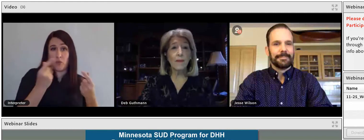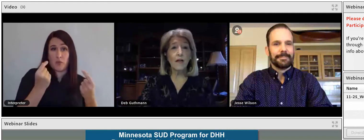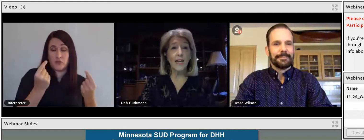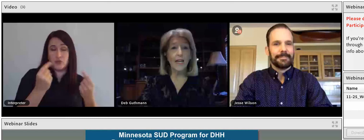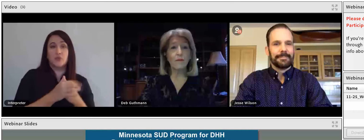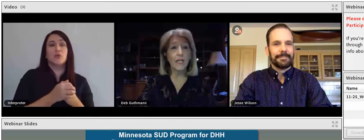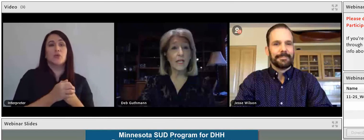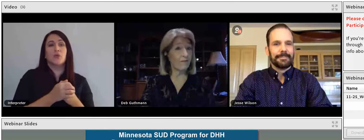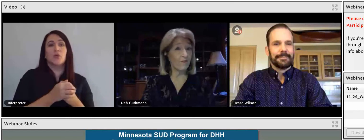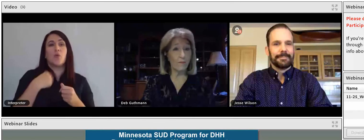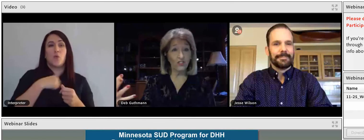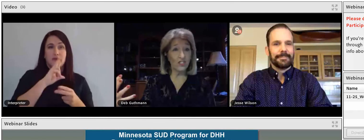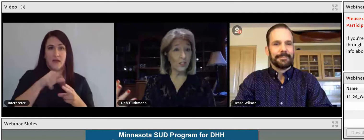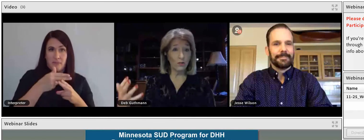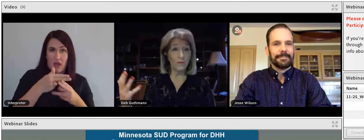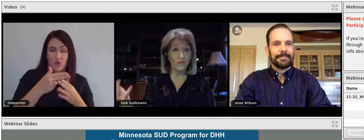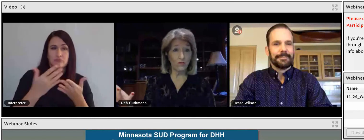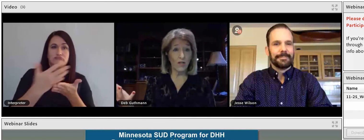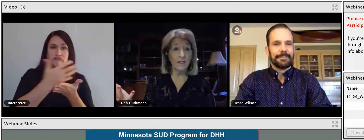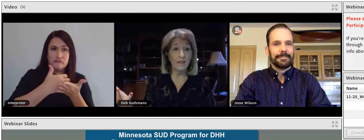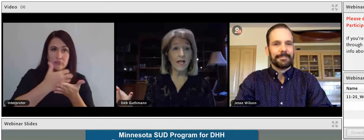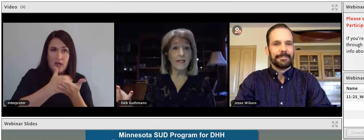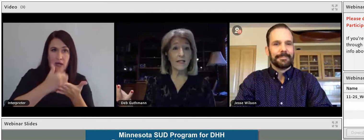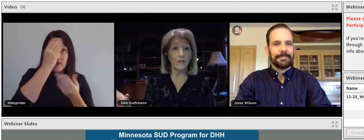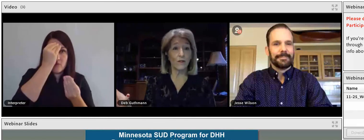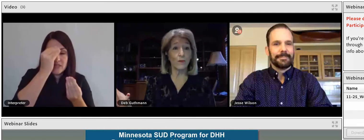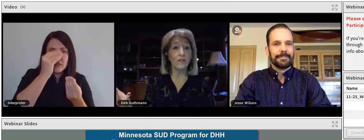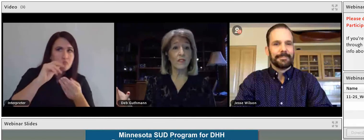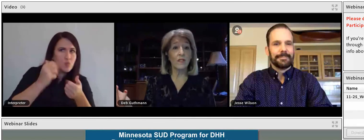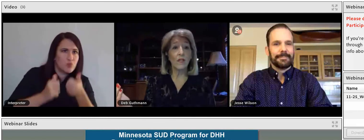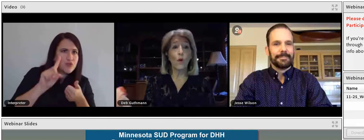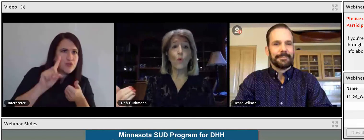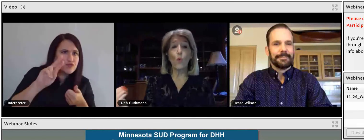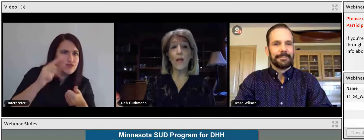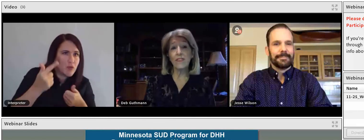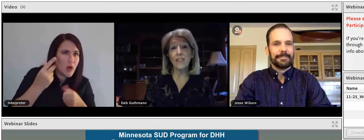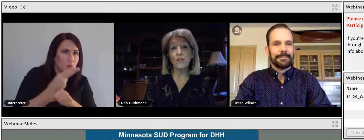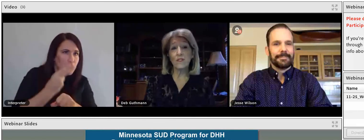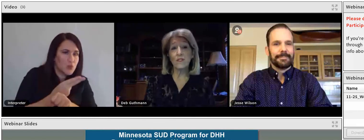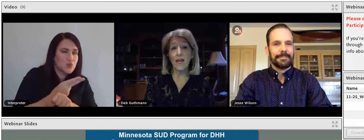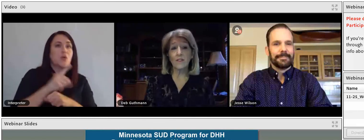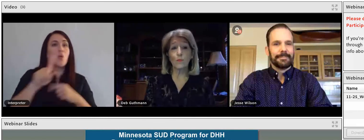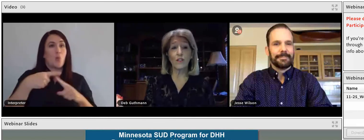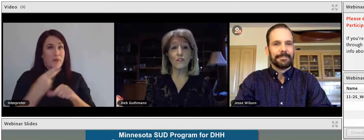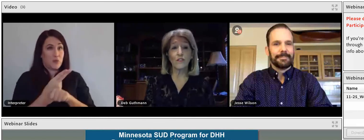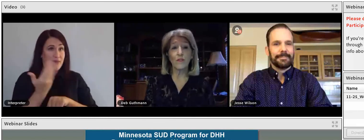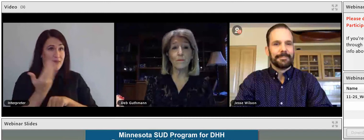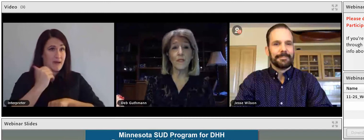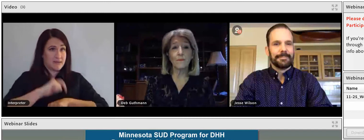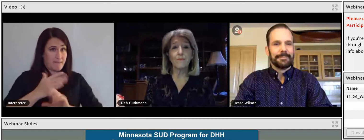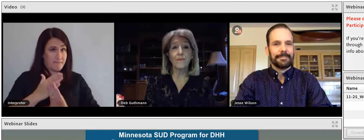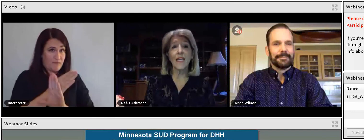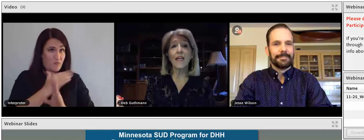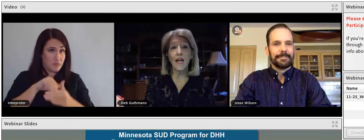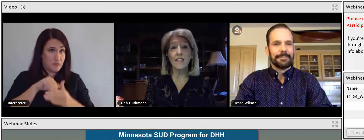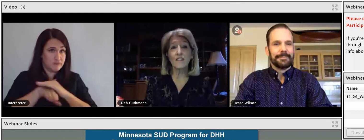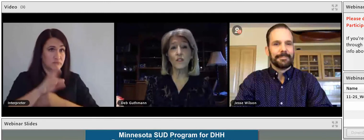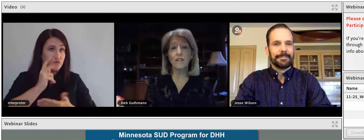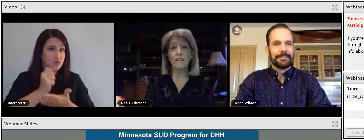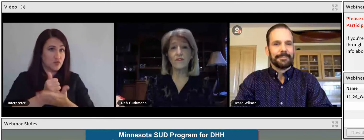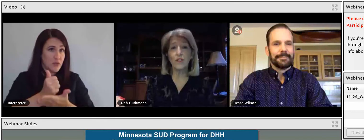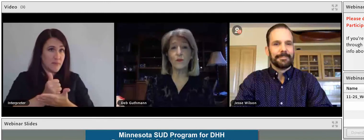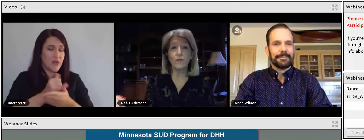basically talk about gathering information in terms of drugs the client has used, when they used last prior to treatment,